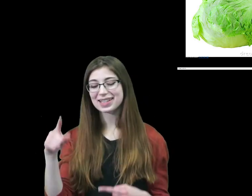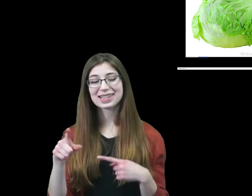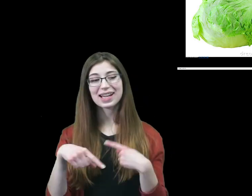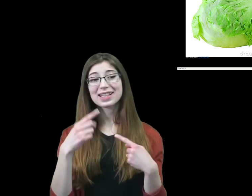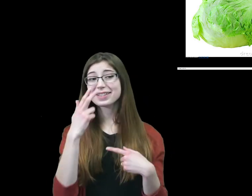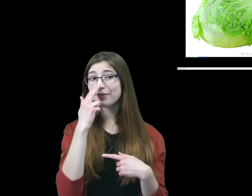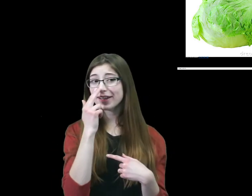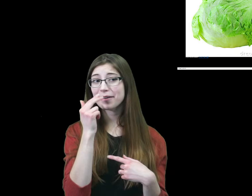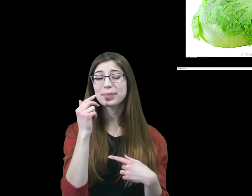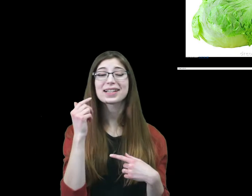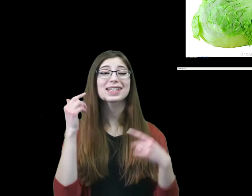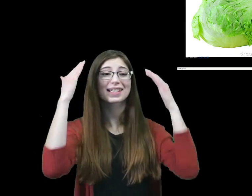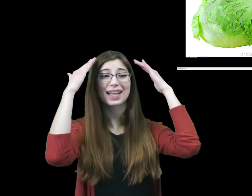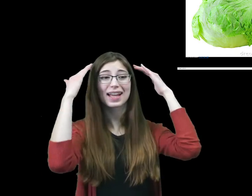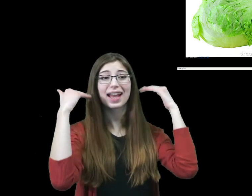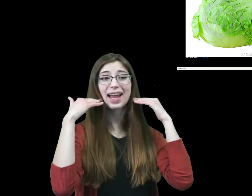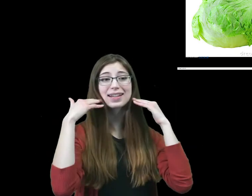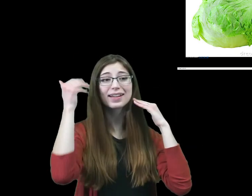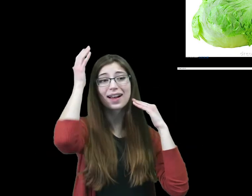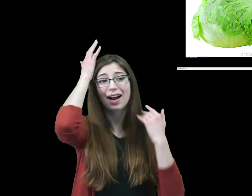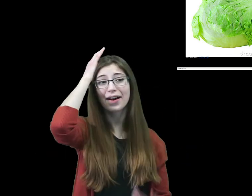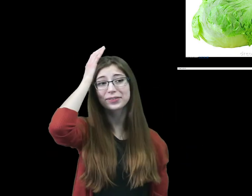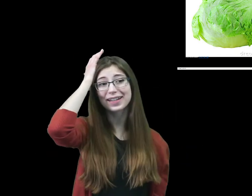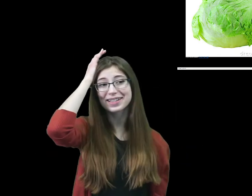sign is funny because it is a head of lettuce.